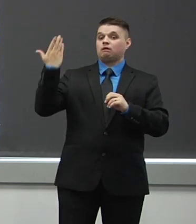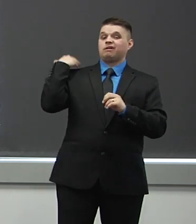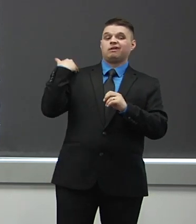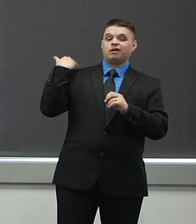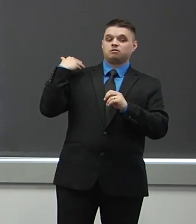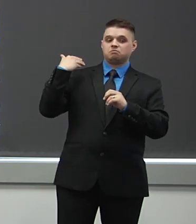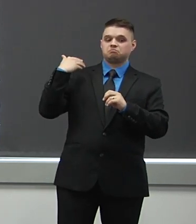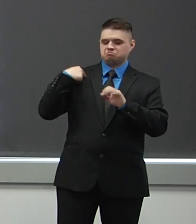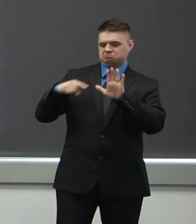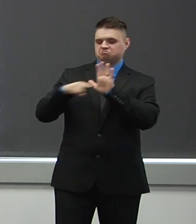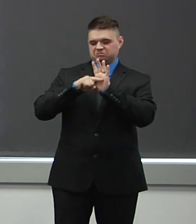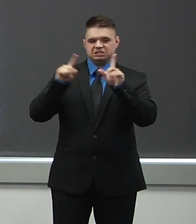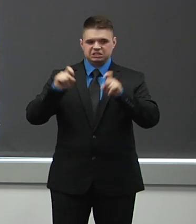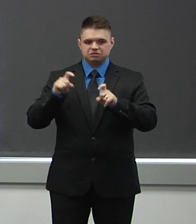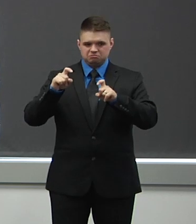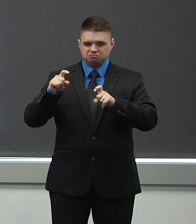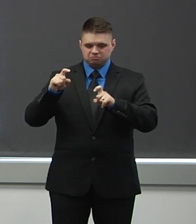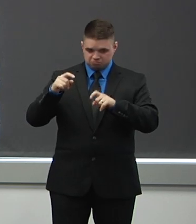health.